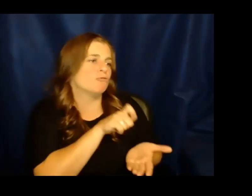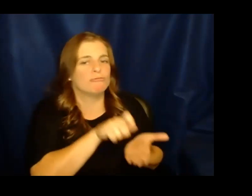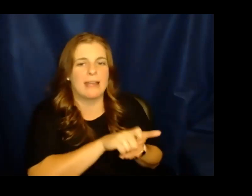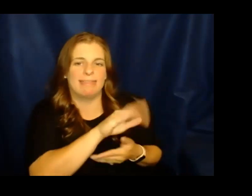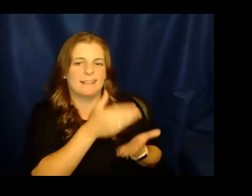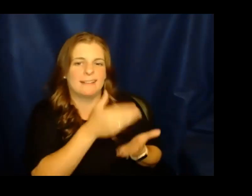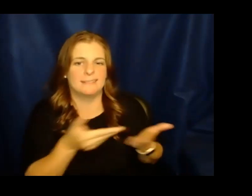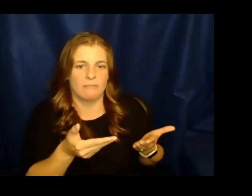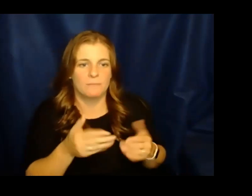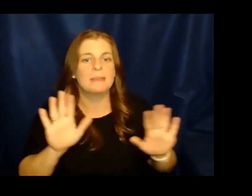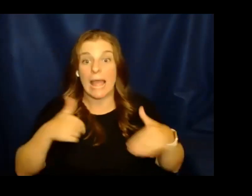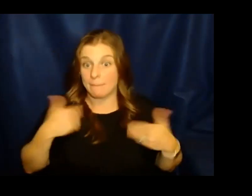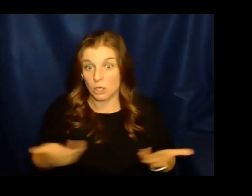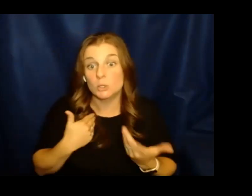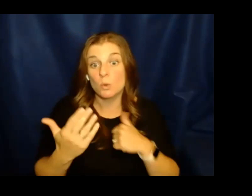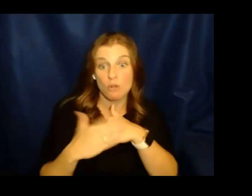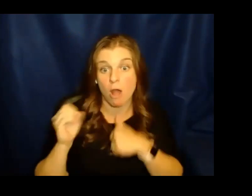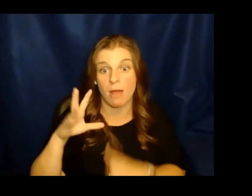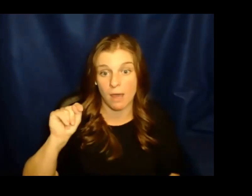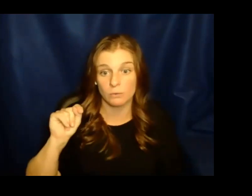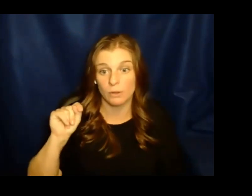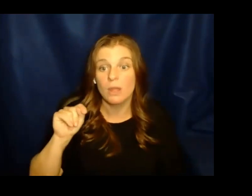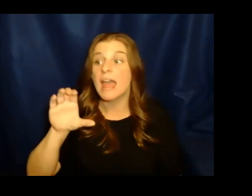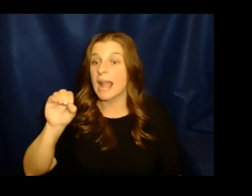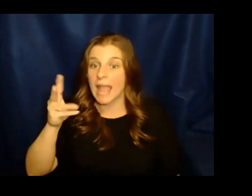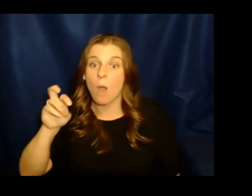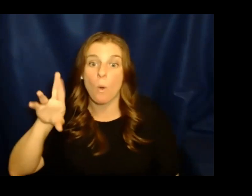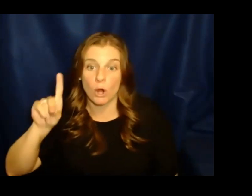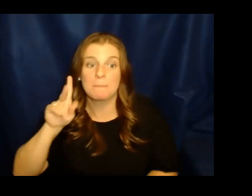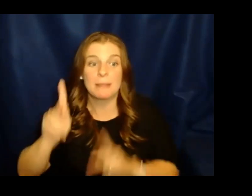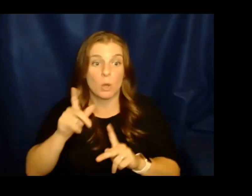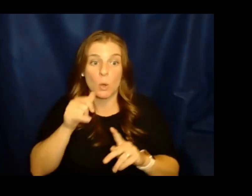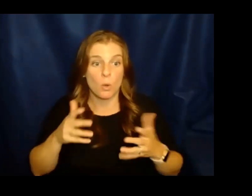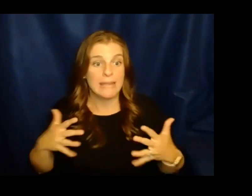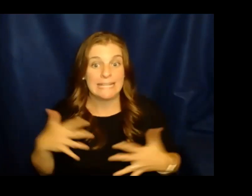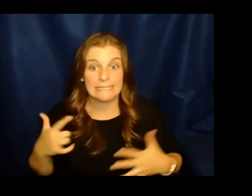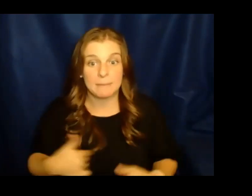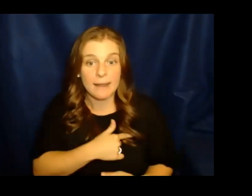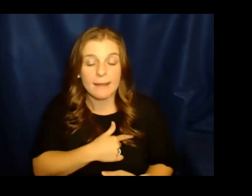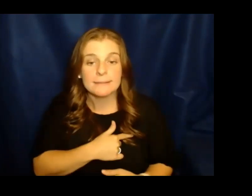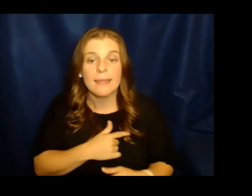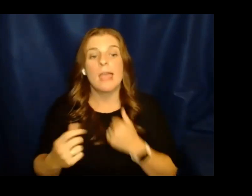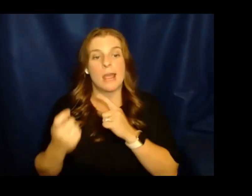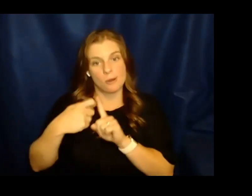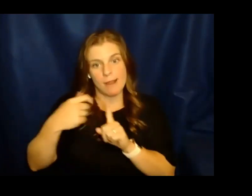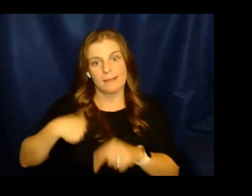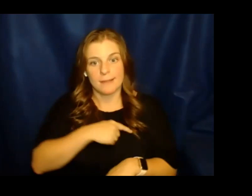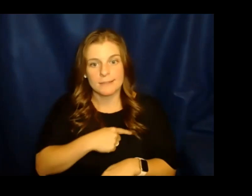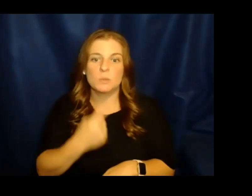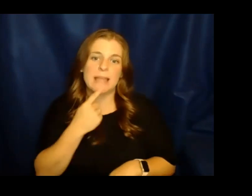the other cowards out who try to intimidate and harass us for speaking, and say, the backlash is a